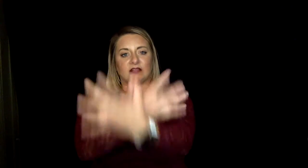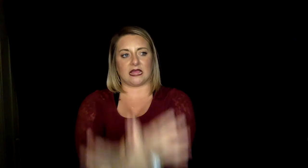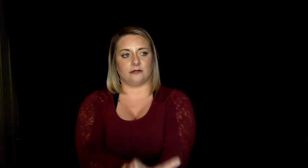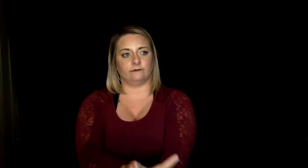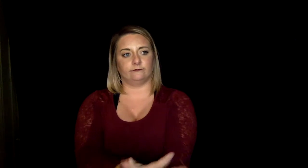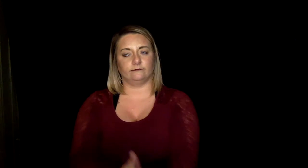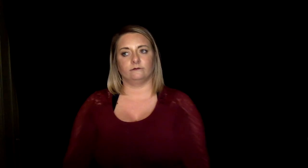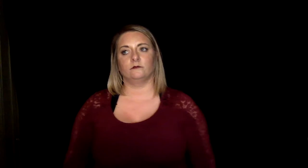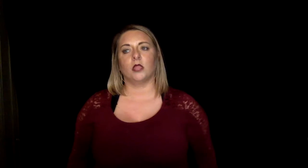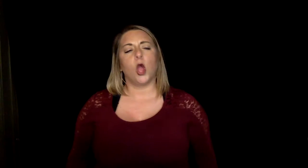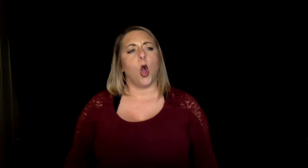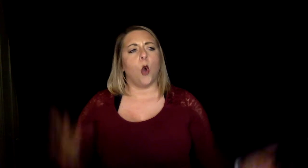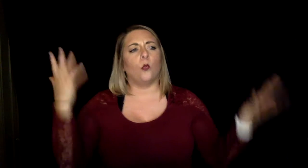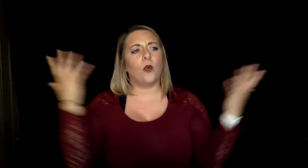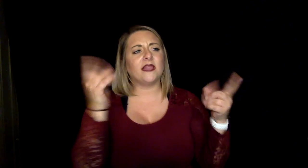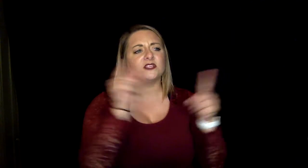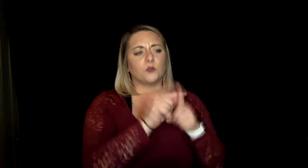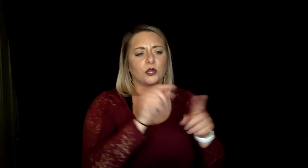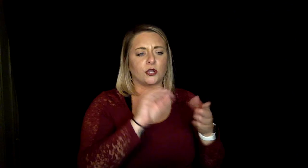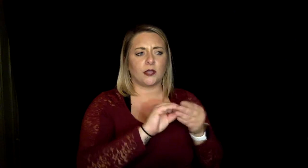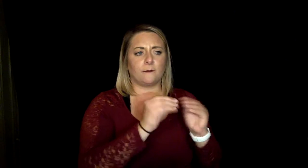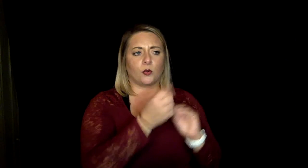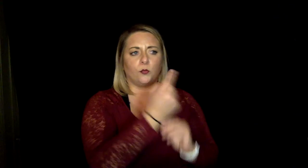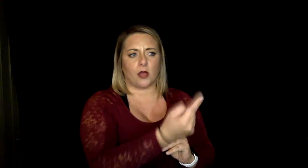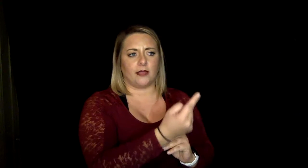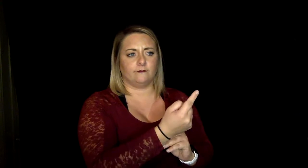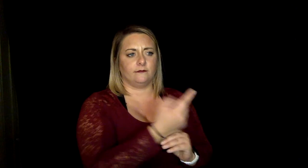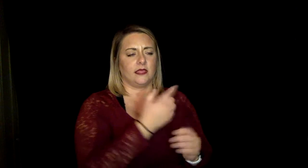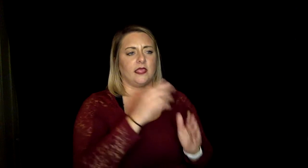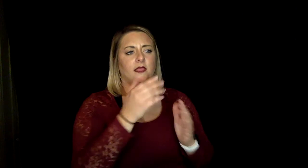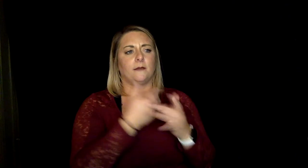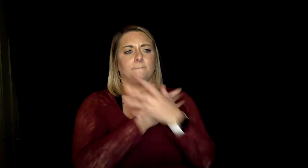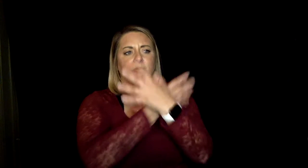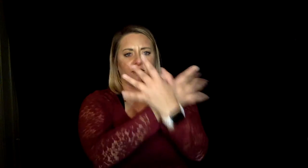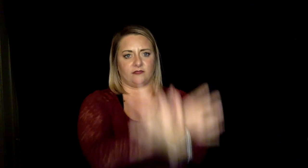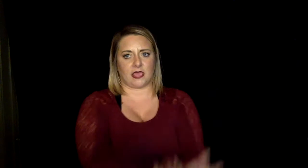butterfly. What is word number one in butterfly?